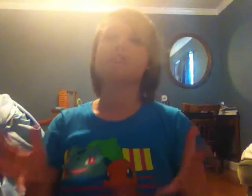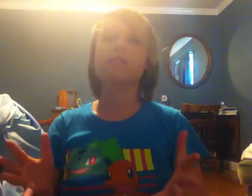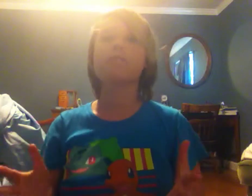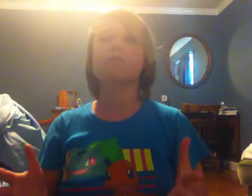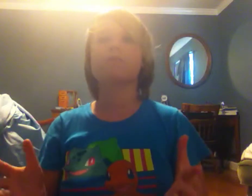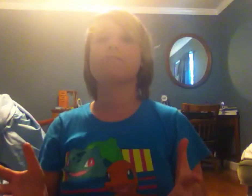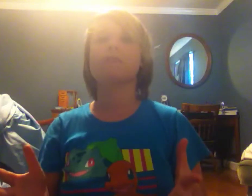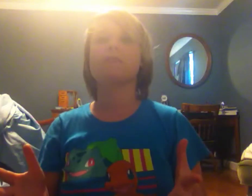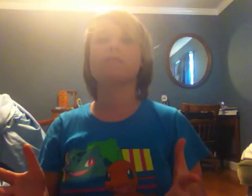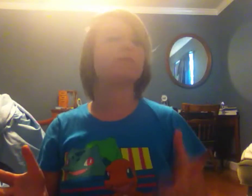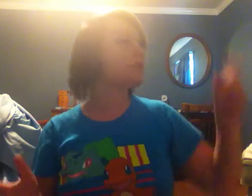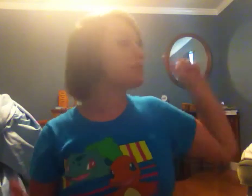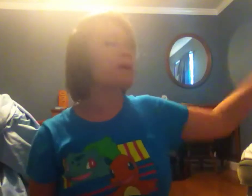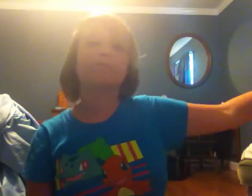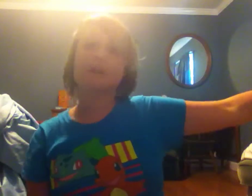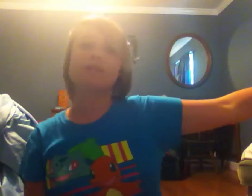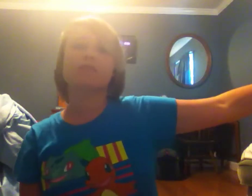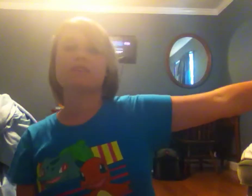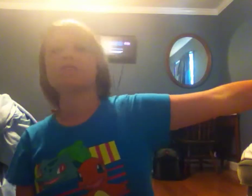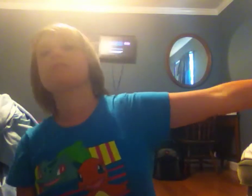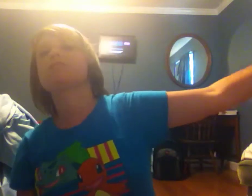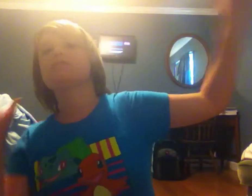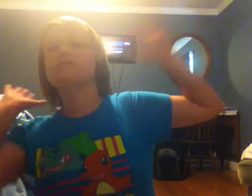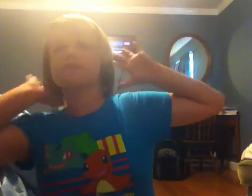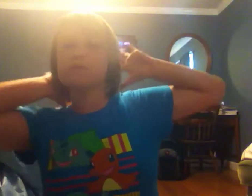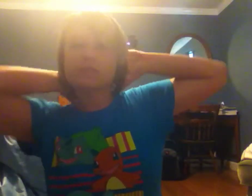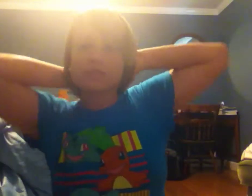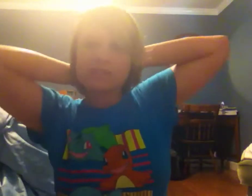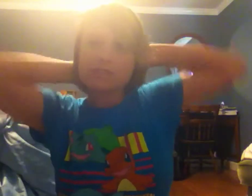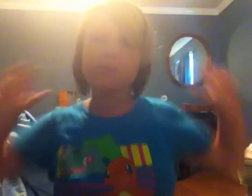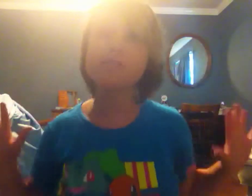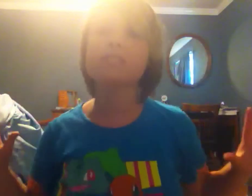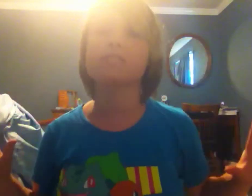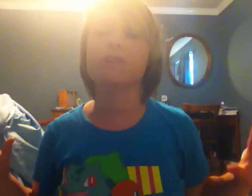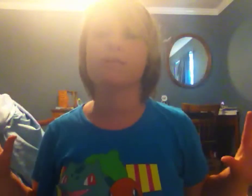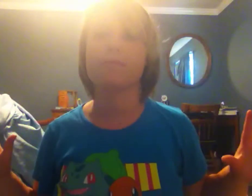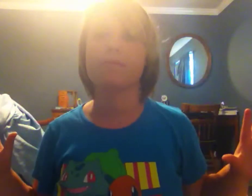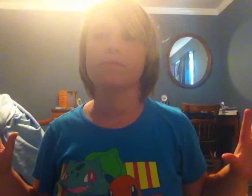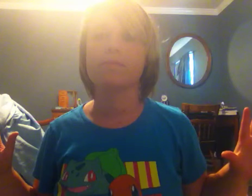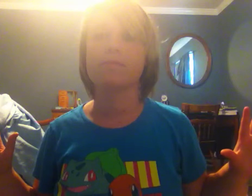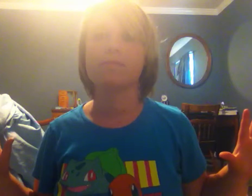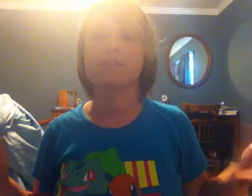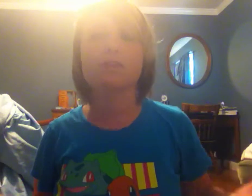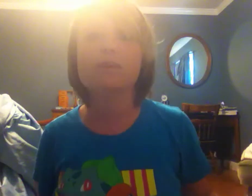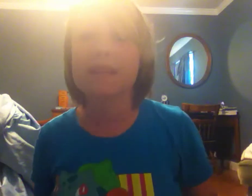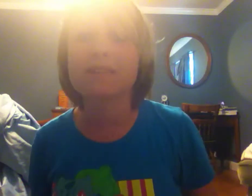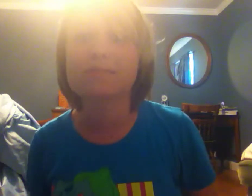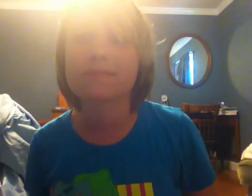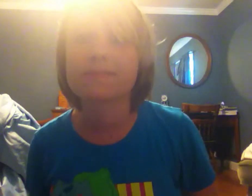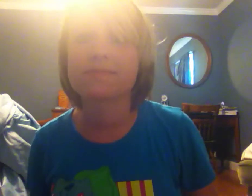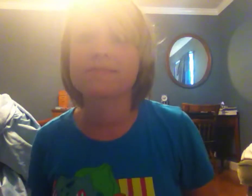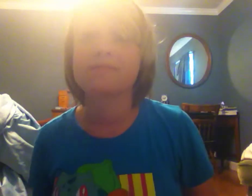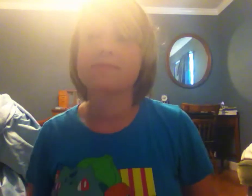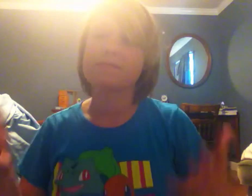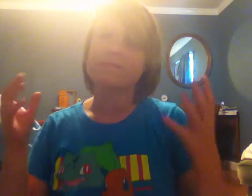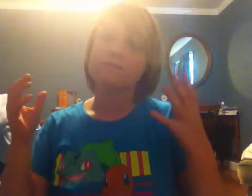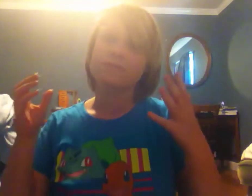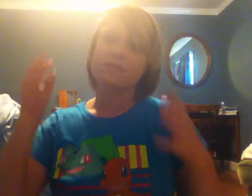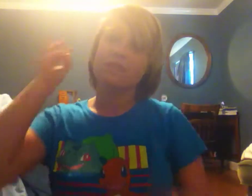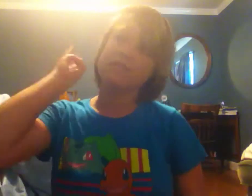don't want to be one of these people out there just doing crazy stuff. You know what I mean? And